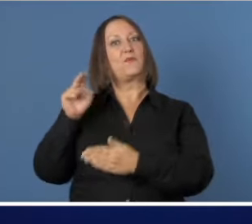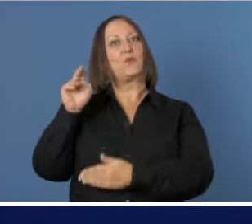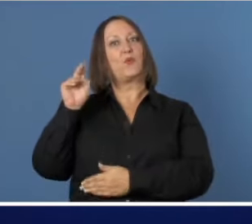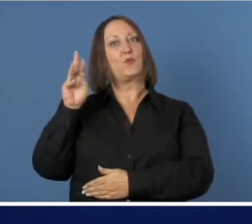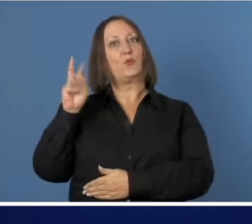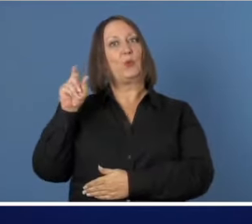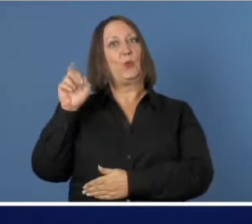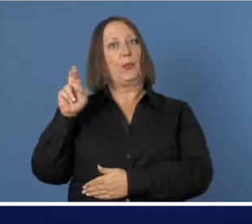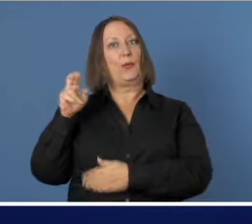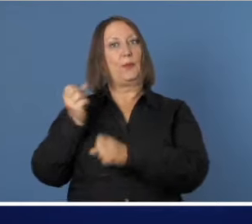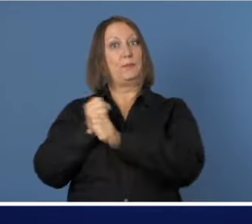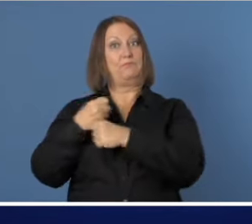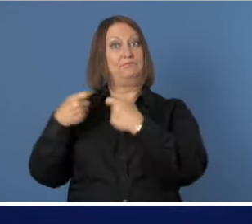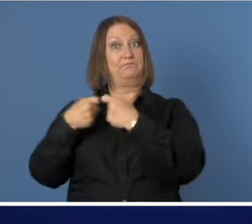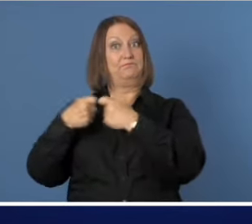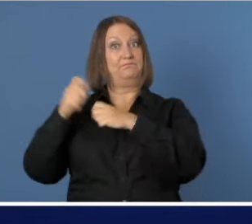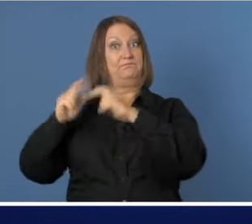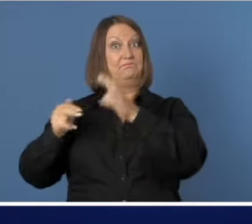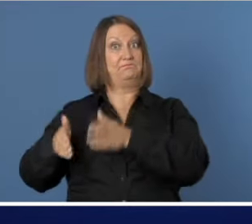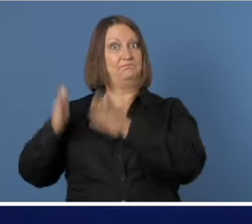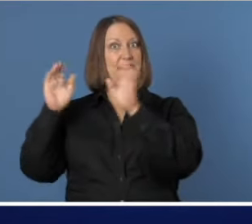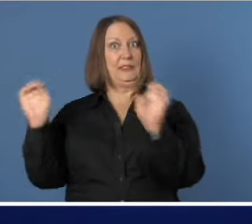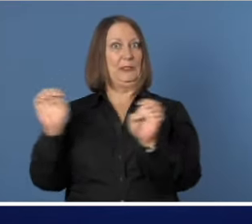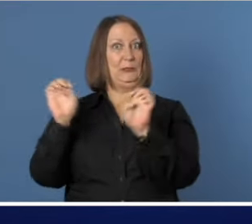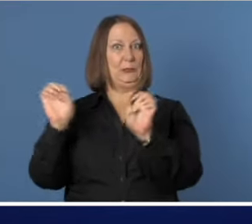before a nuclear power plant emergency.